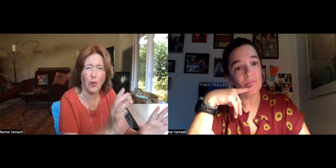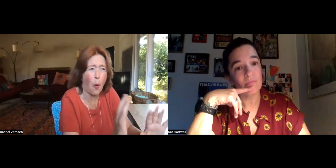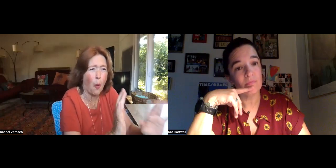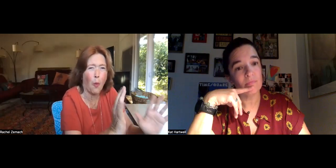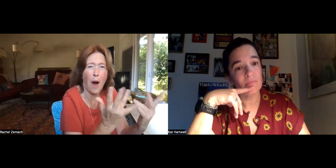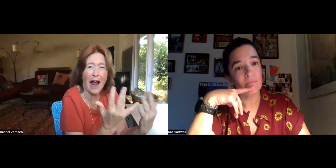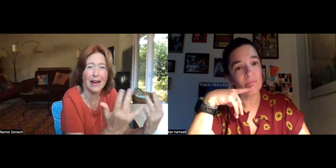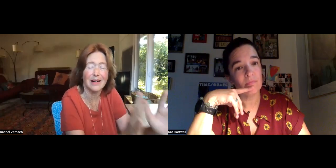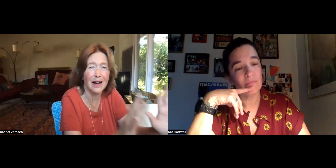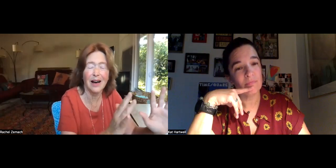him, wait.